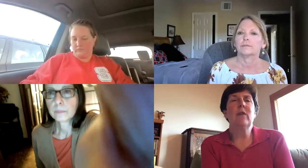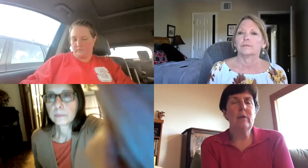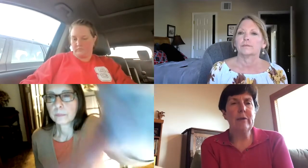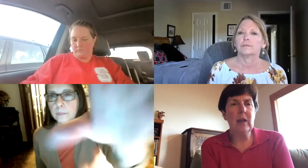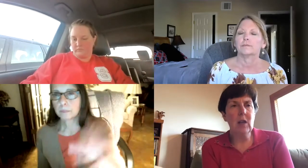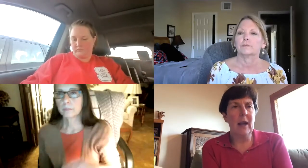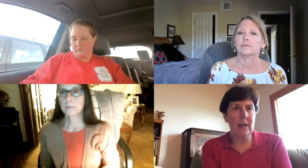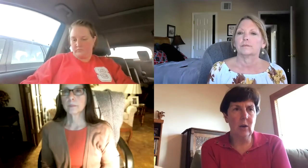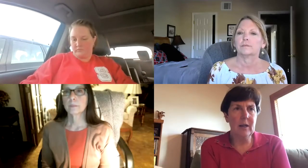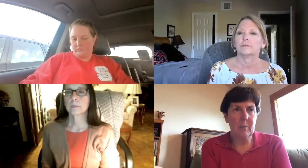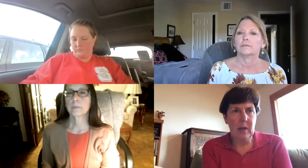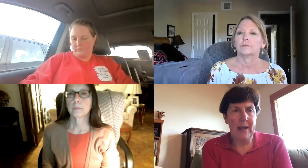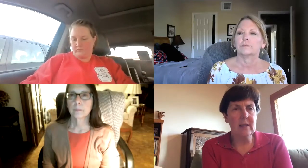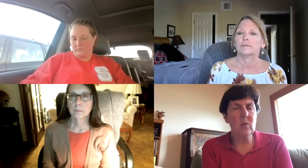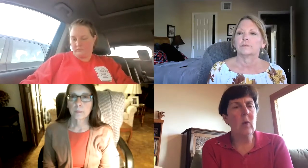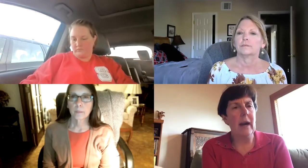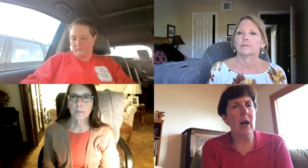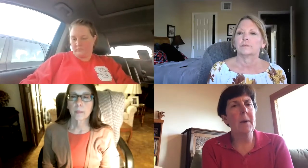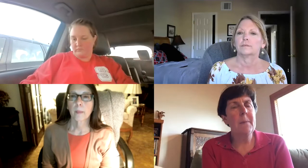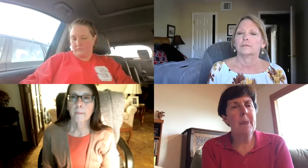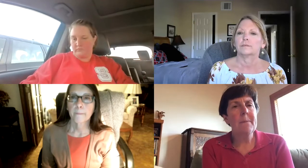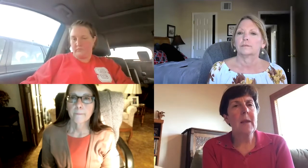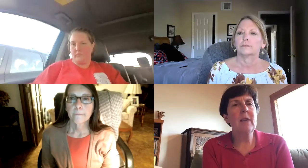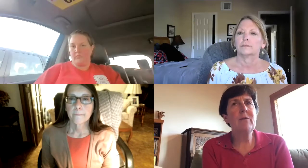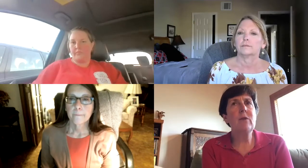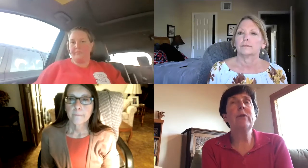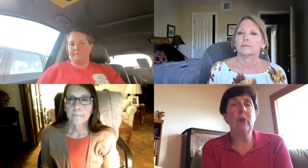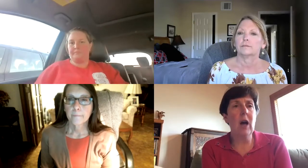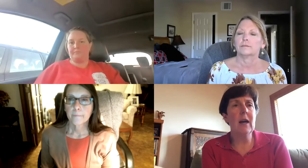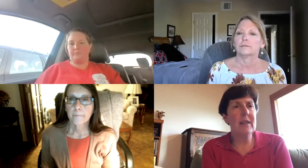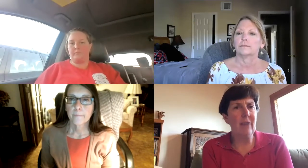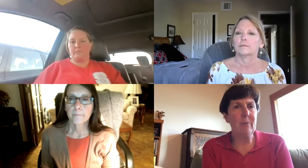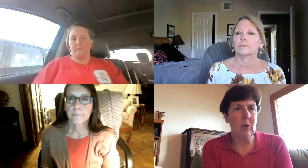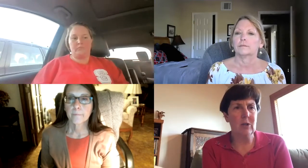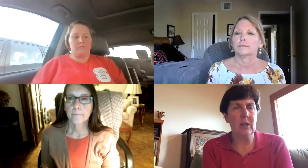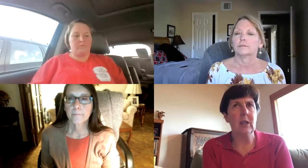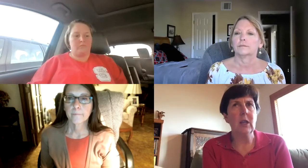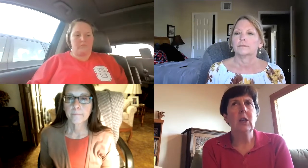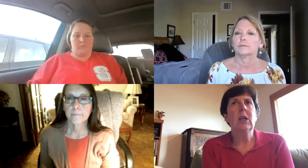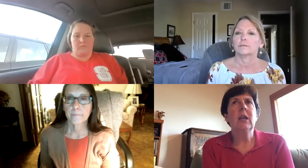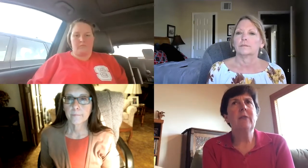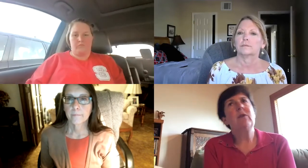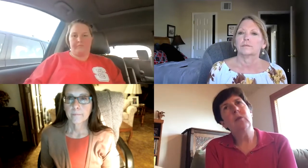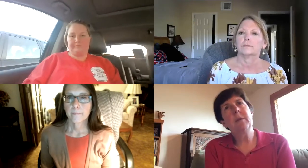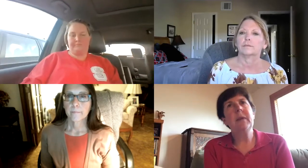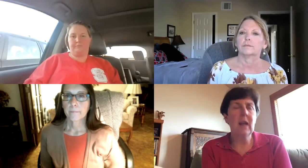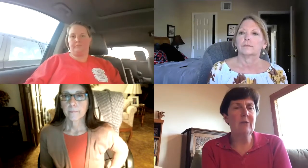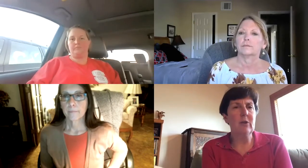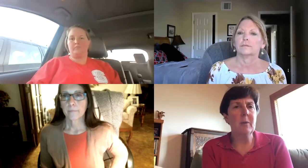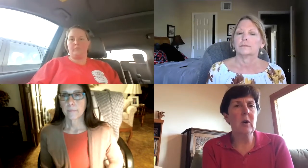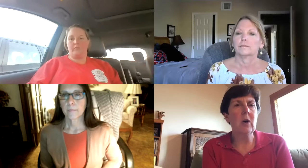if you feel like you're in a place where if you saw a deaf person, if you would